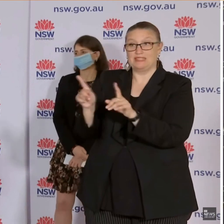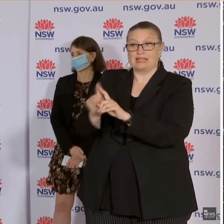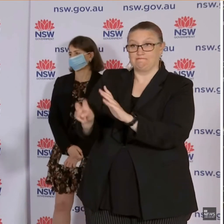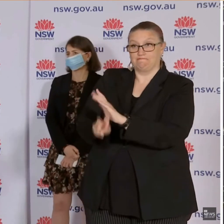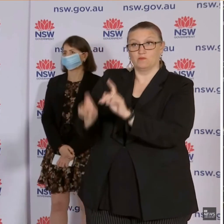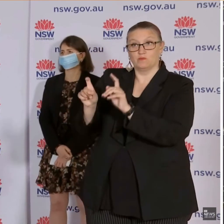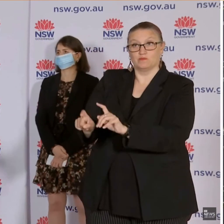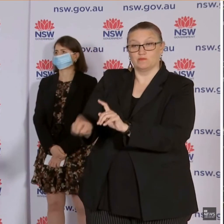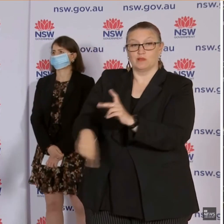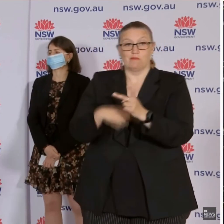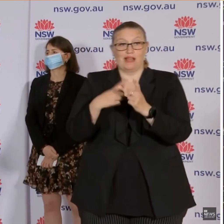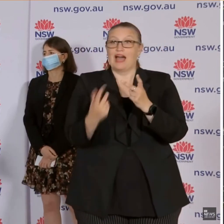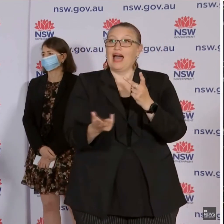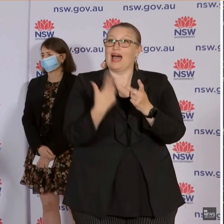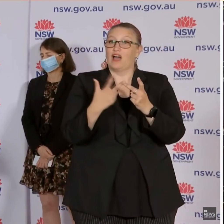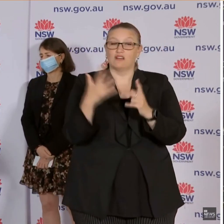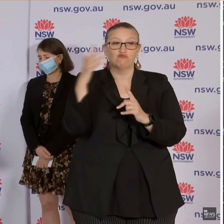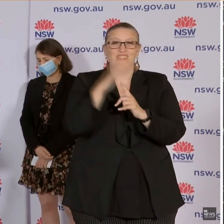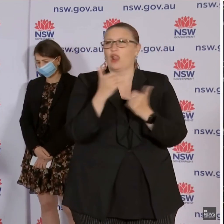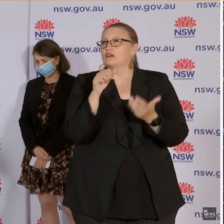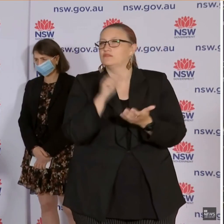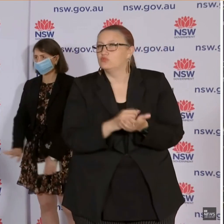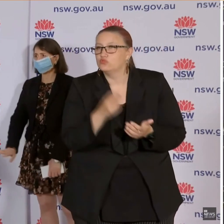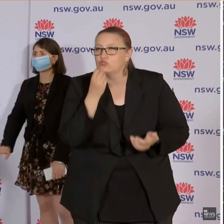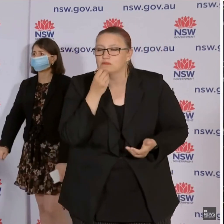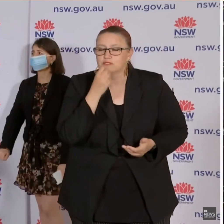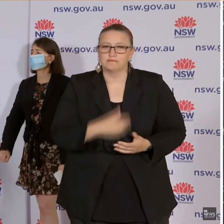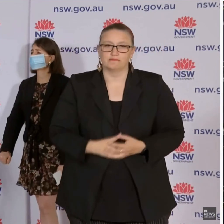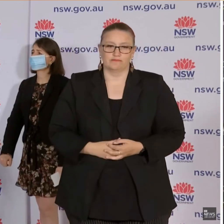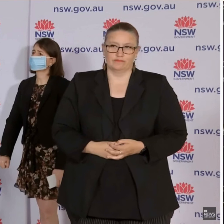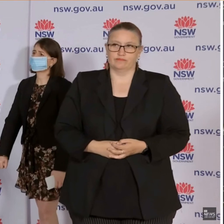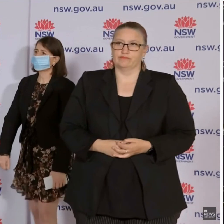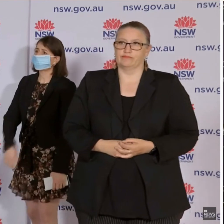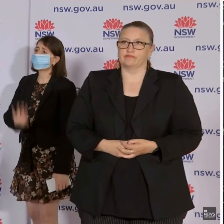other critical workplaces. But we have to prioritise with these case numbers. Just